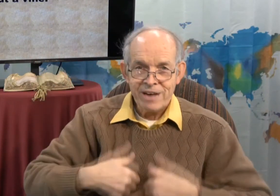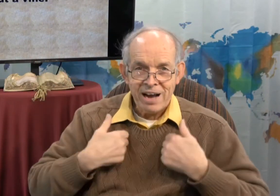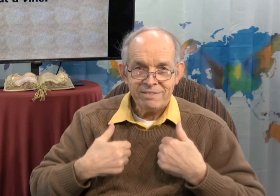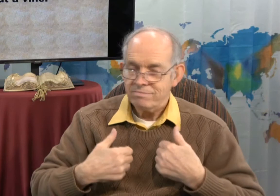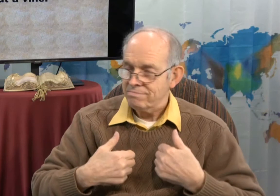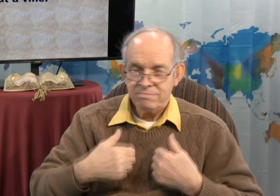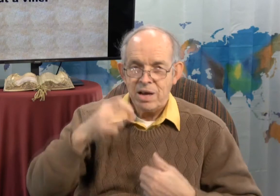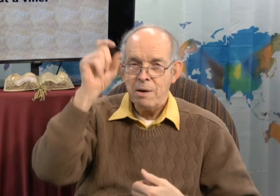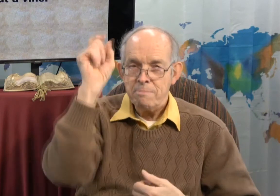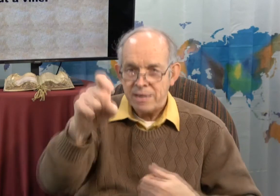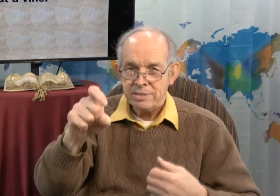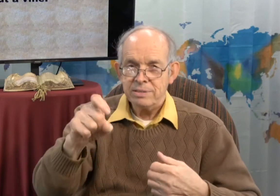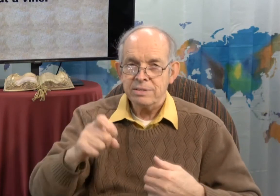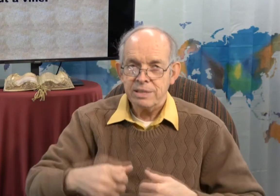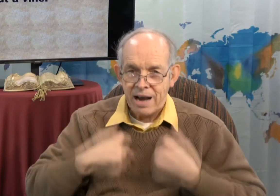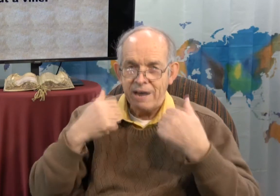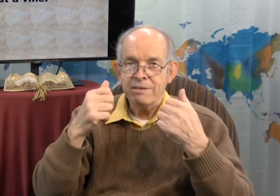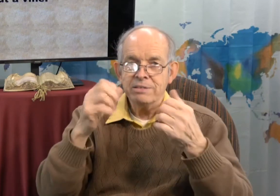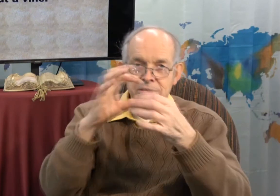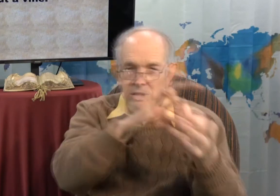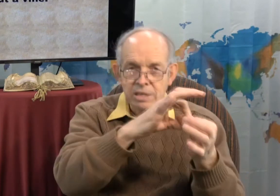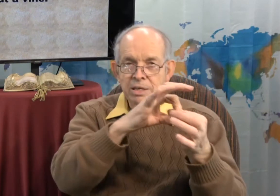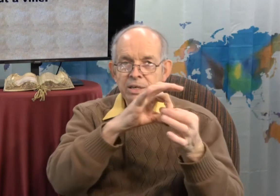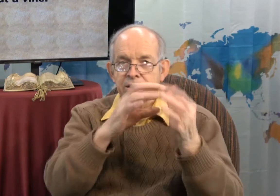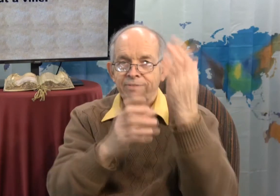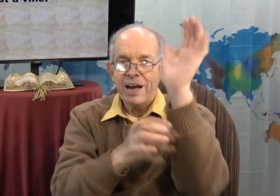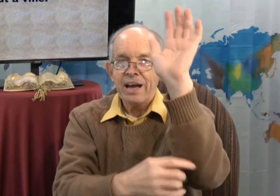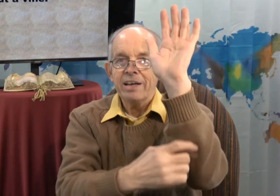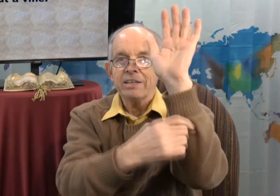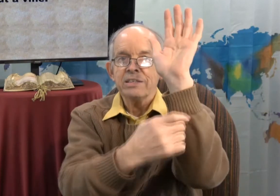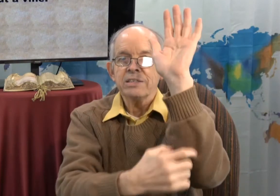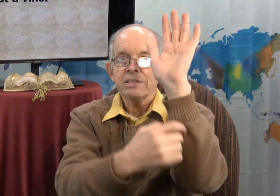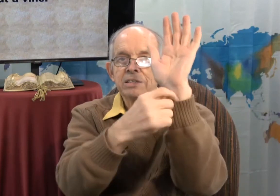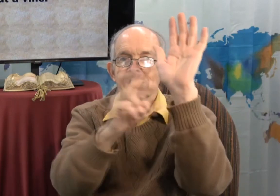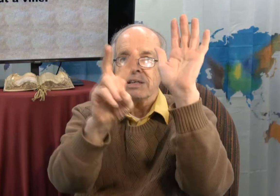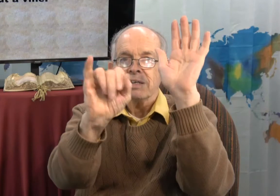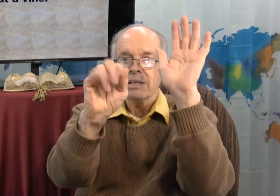divide, must divide the vine.